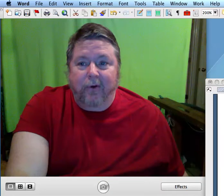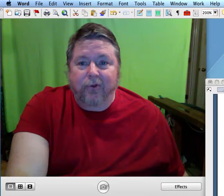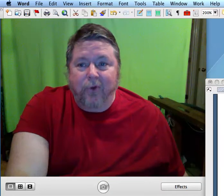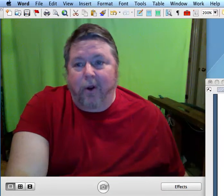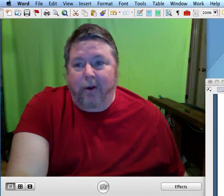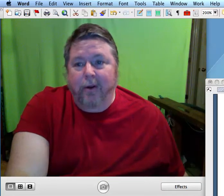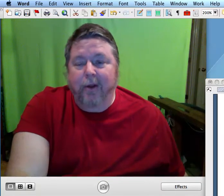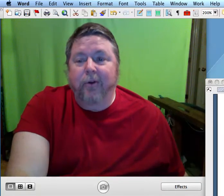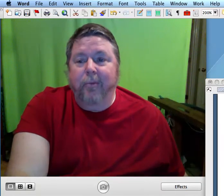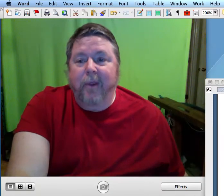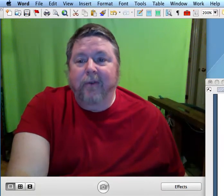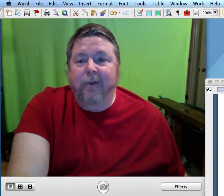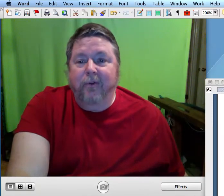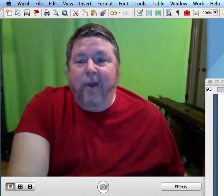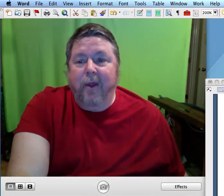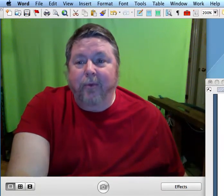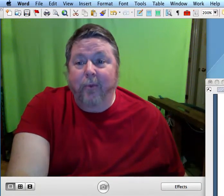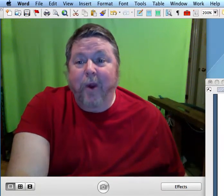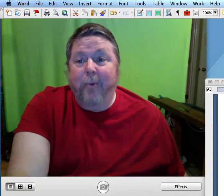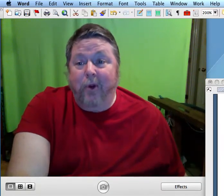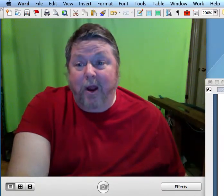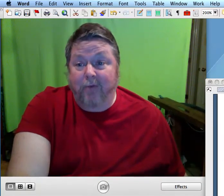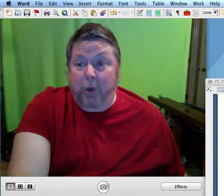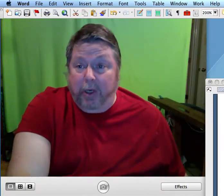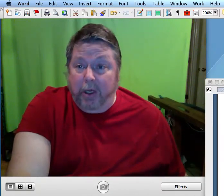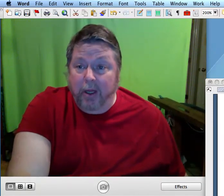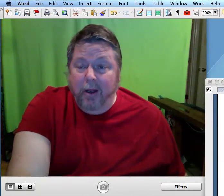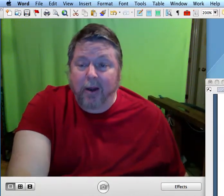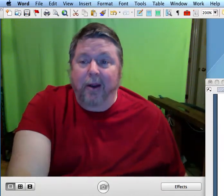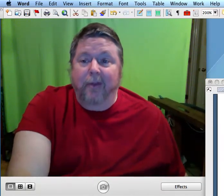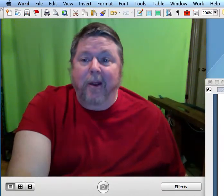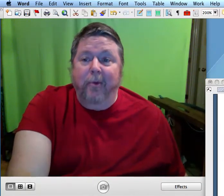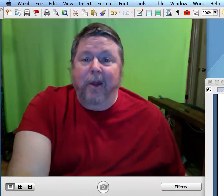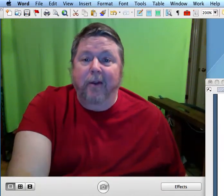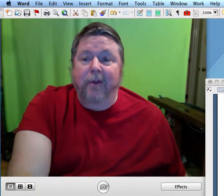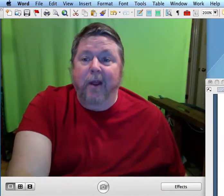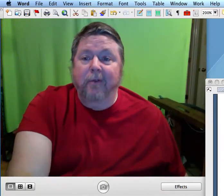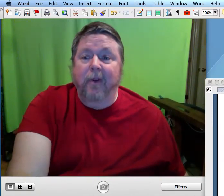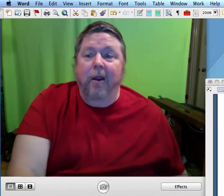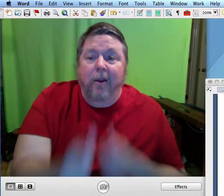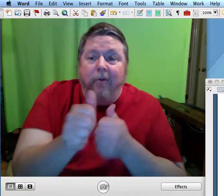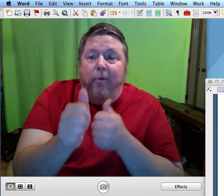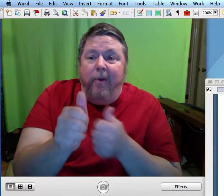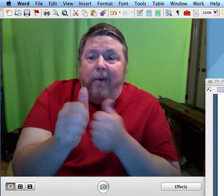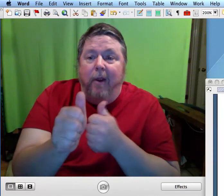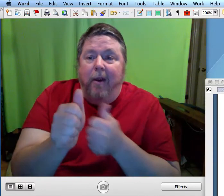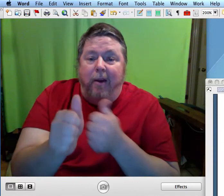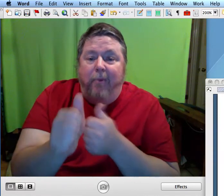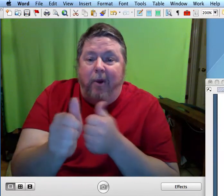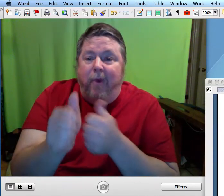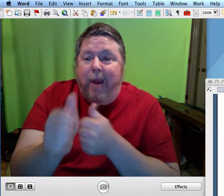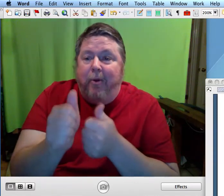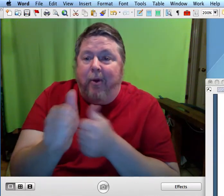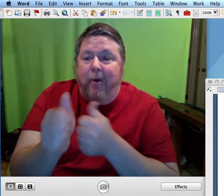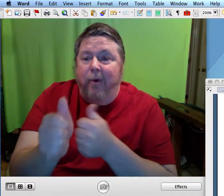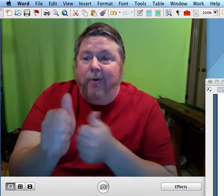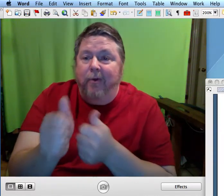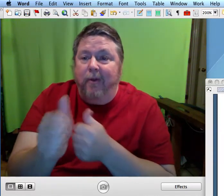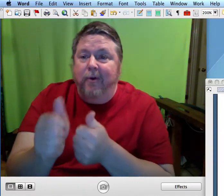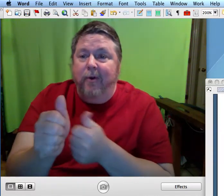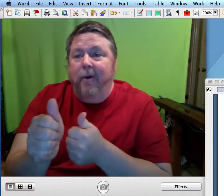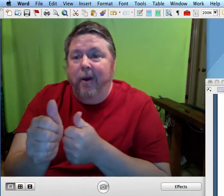are strong that your message is rather way more convoluted in a simultaneous task, because you were busy putting vocabulary to